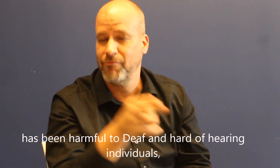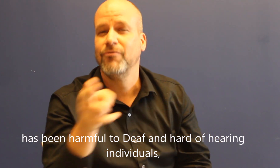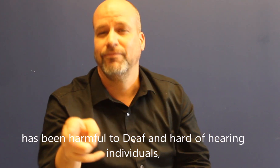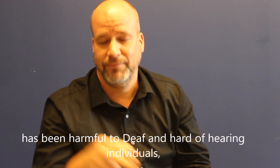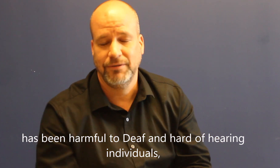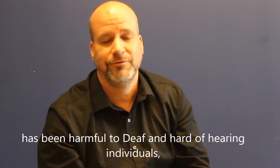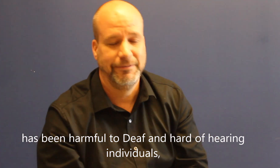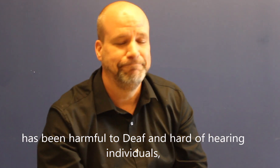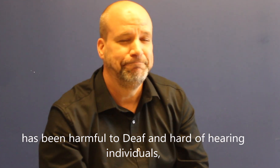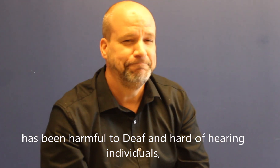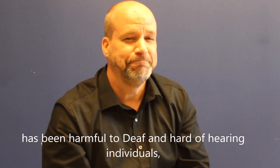hearing individuals.